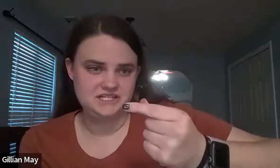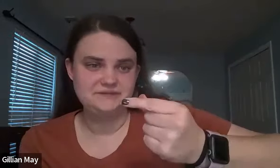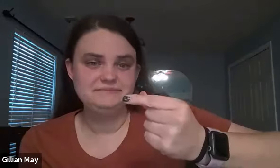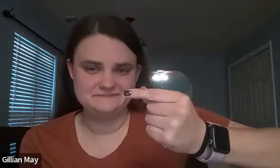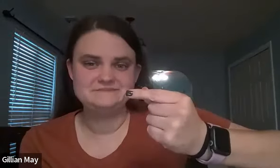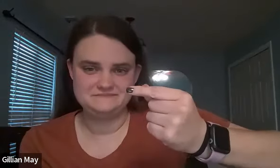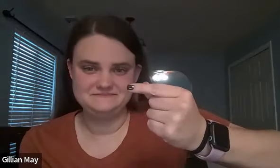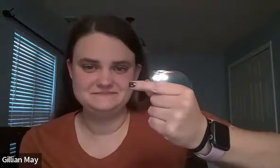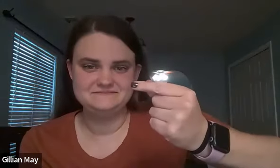G.